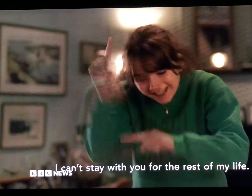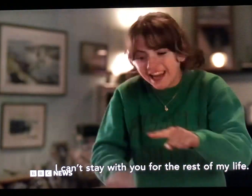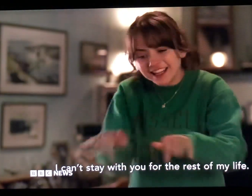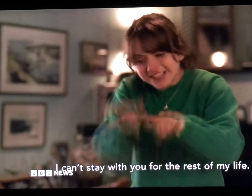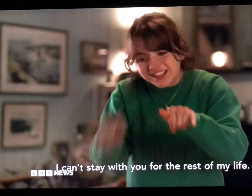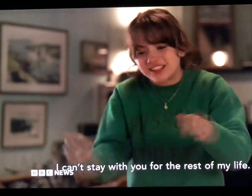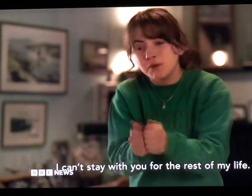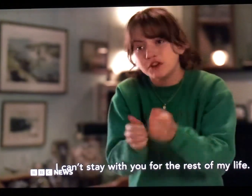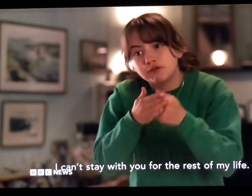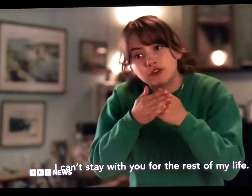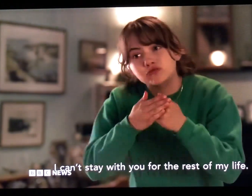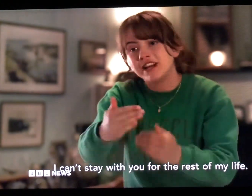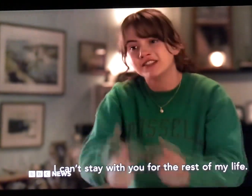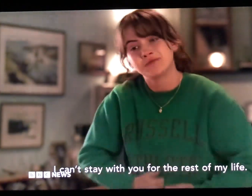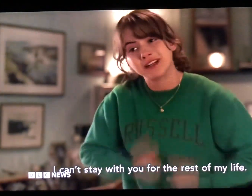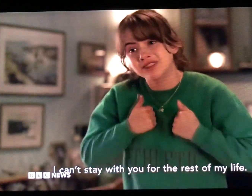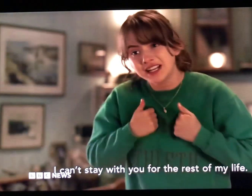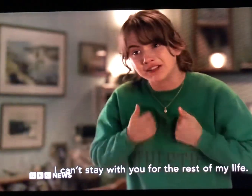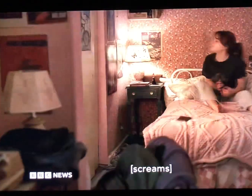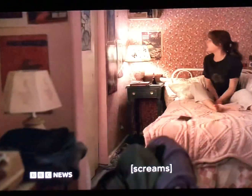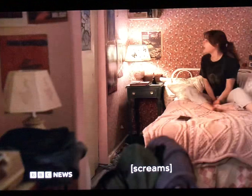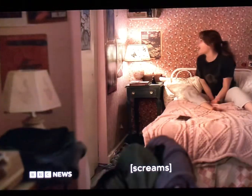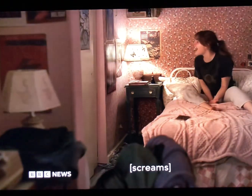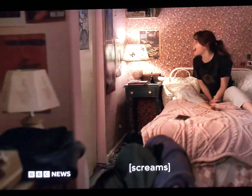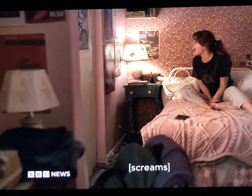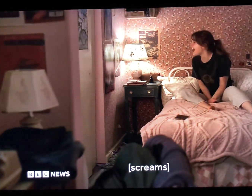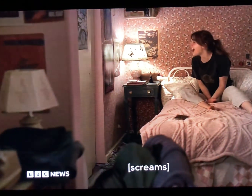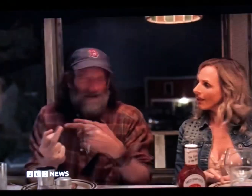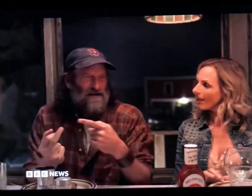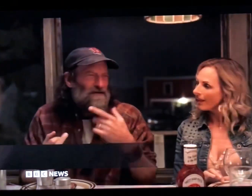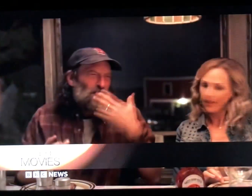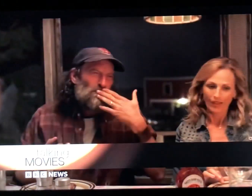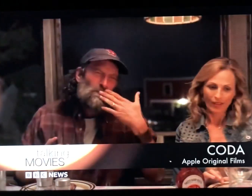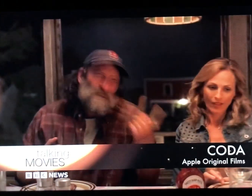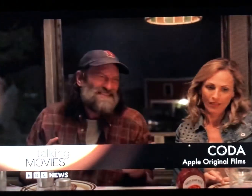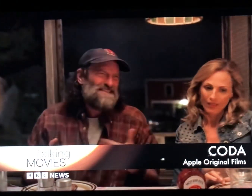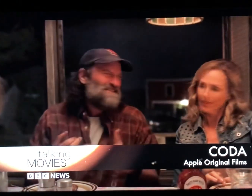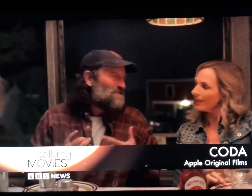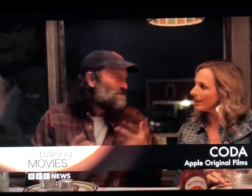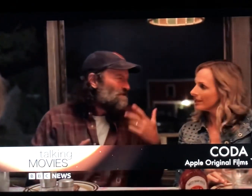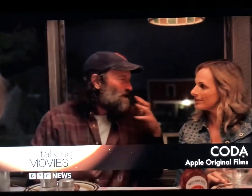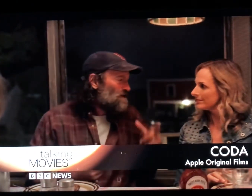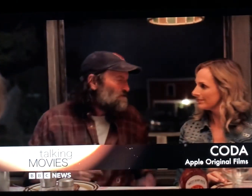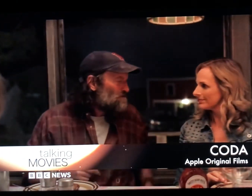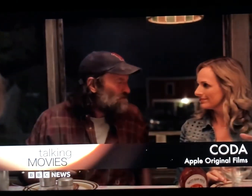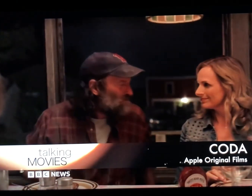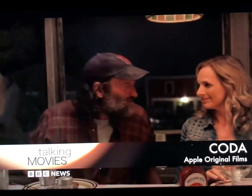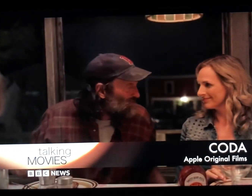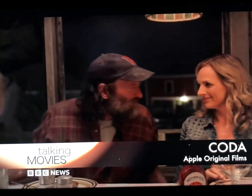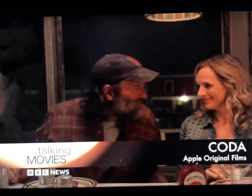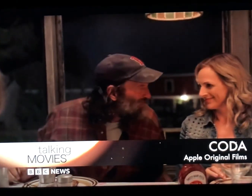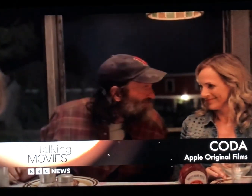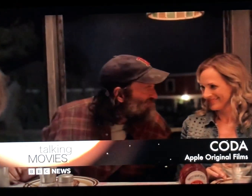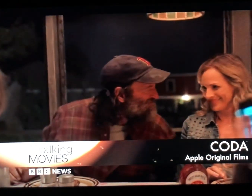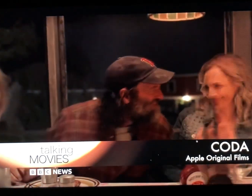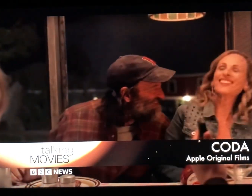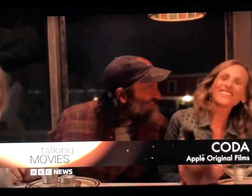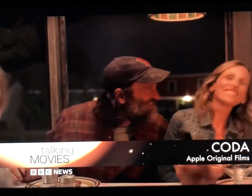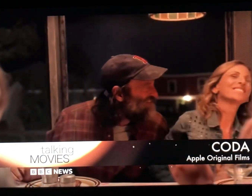I can't stay with you for the rest of my life. Coda, the film which brought Troy Kotsur recognition, won a Best Picture Oscar. It